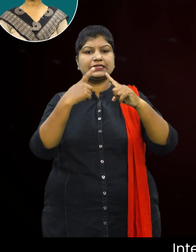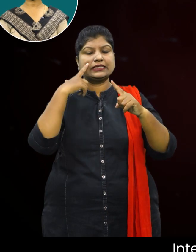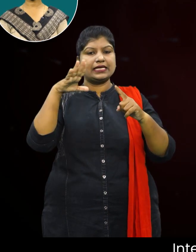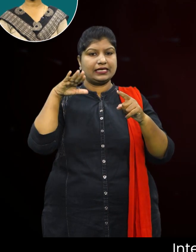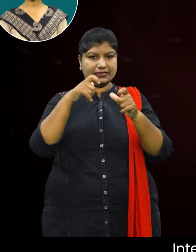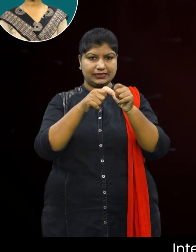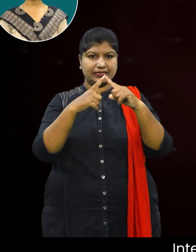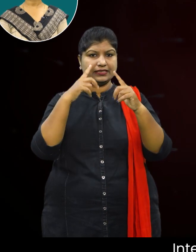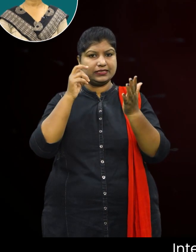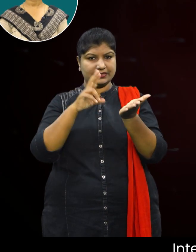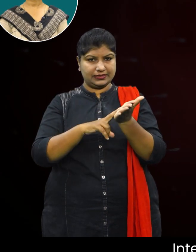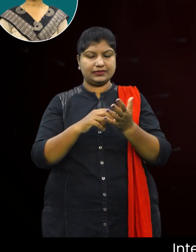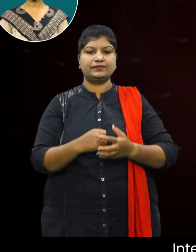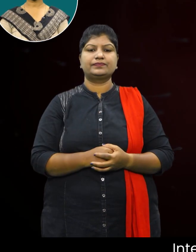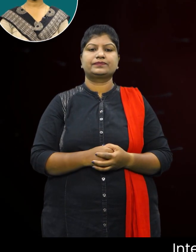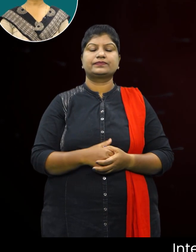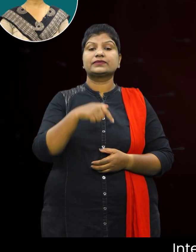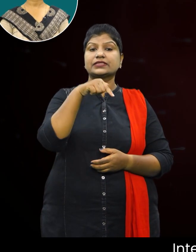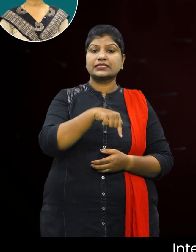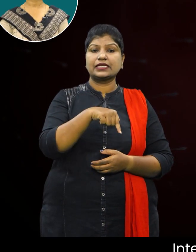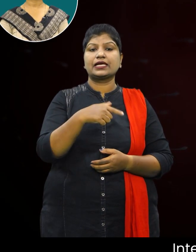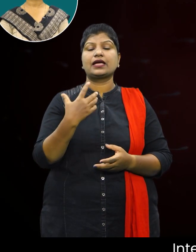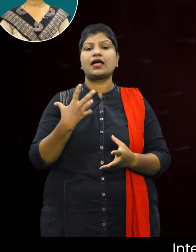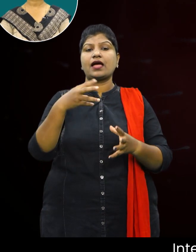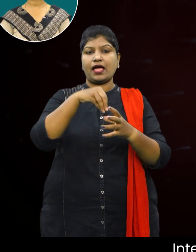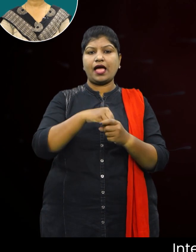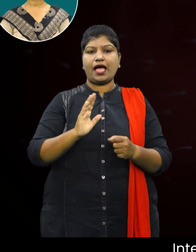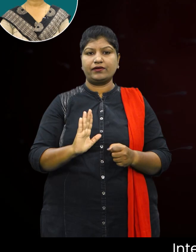Internal fertilization occurs